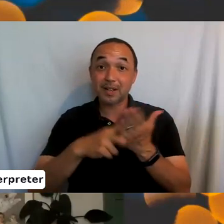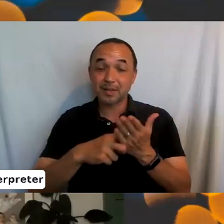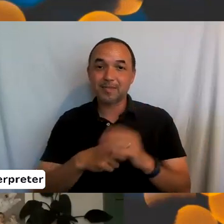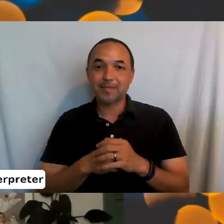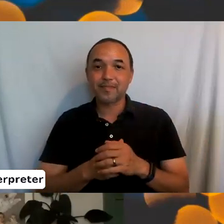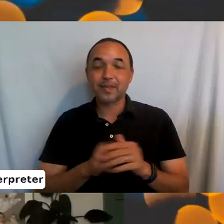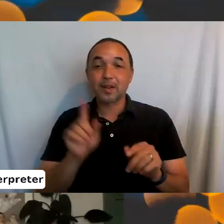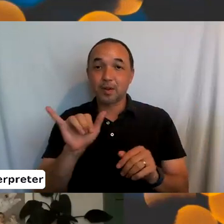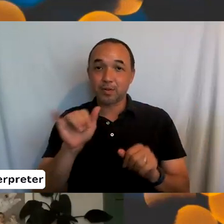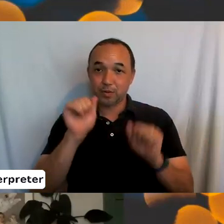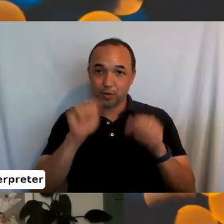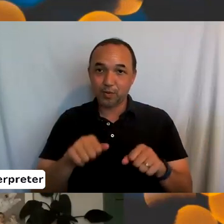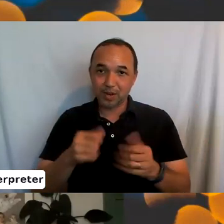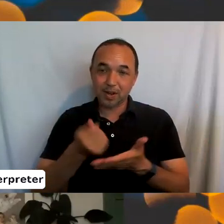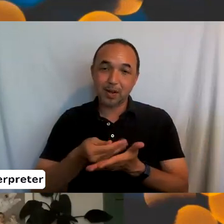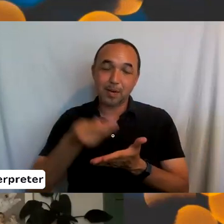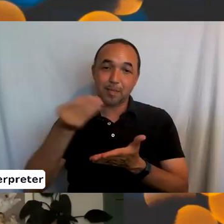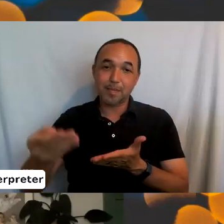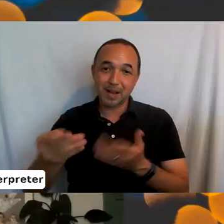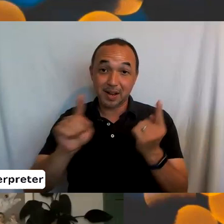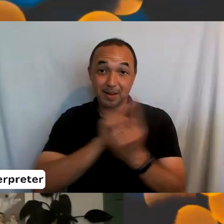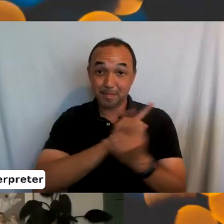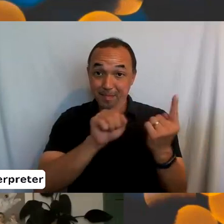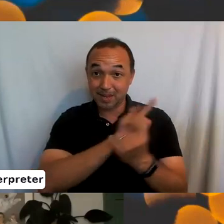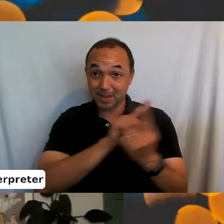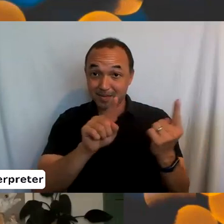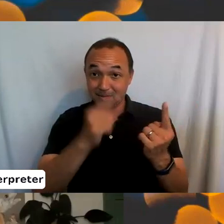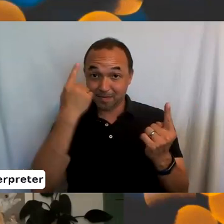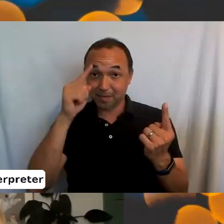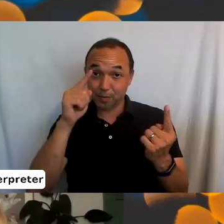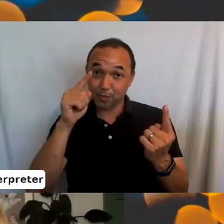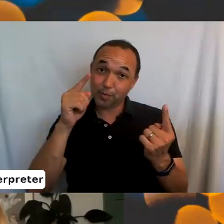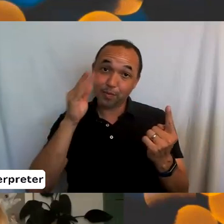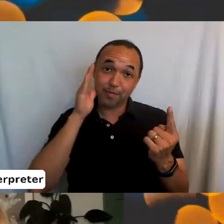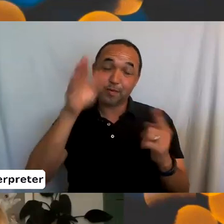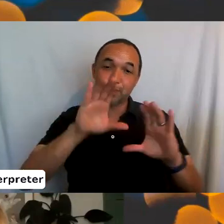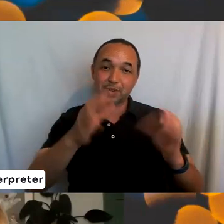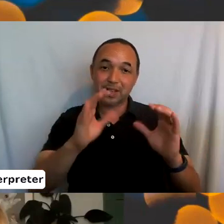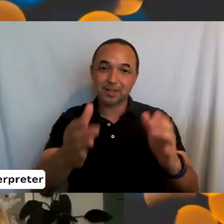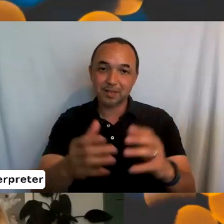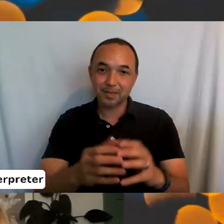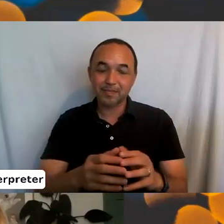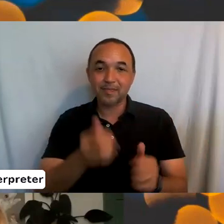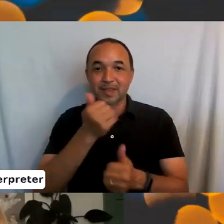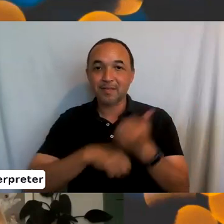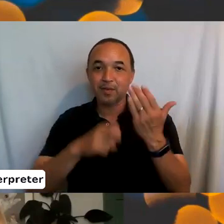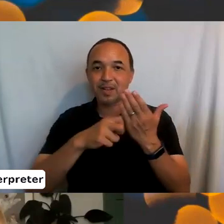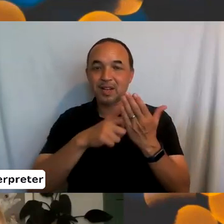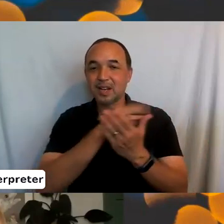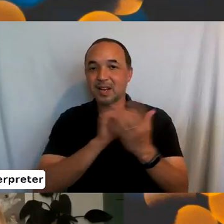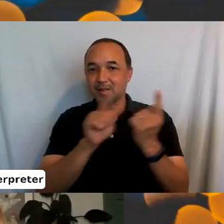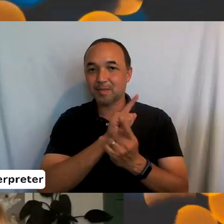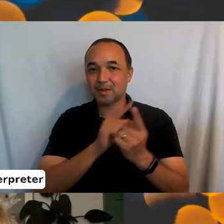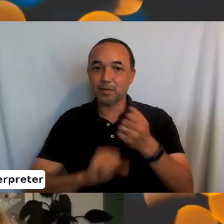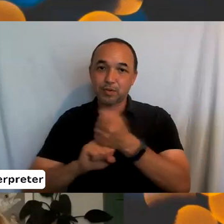meet and greets to the upcoming classes. We're going to do a meet and greet right now, but every ticket. And Meet and Greet is supporting a really important